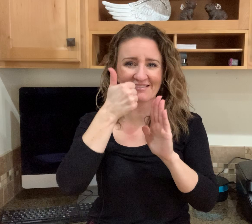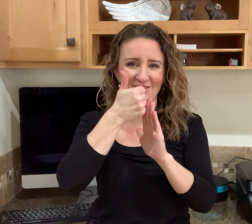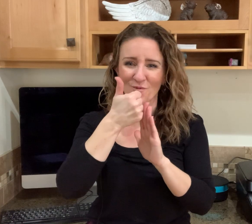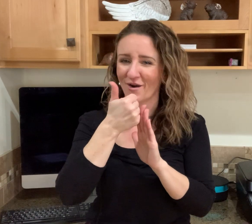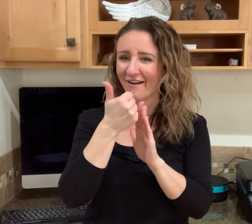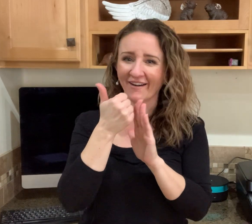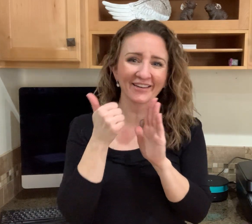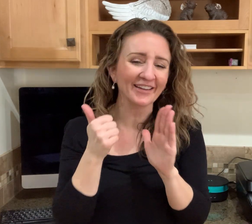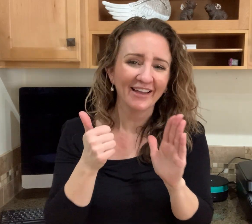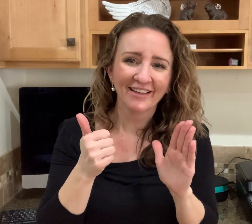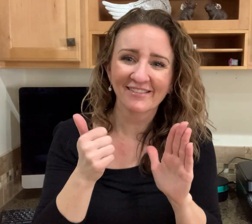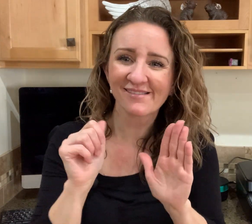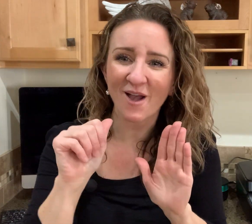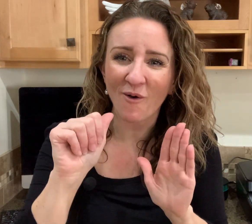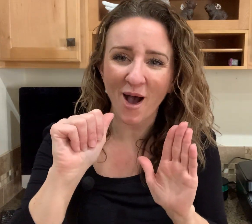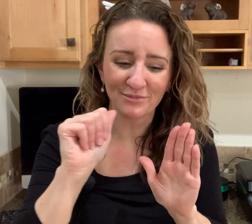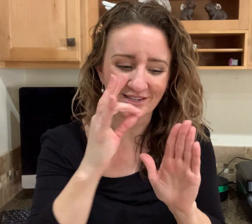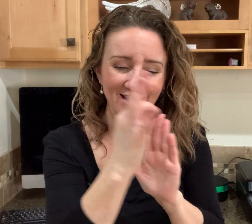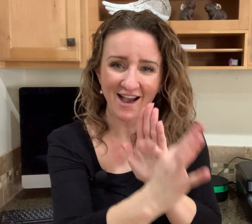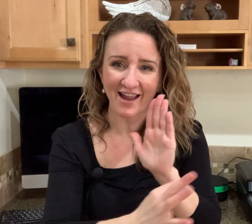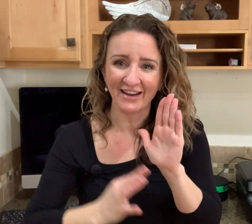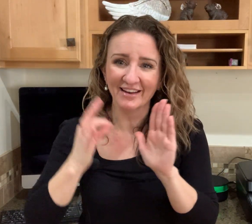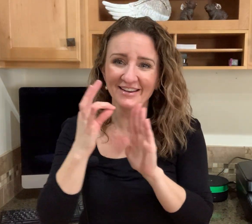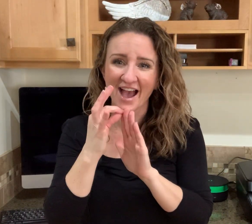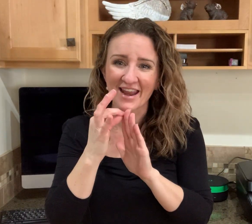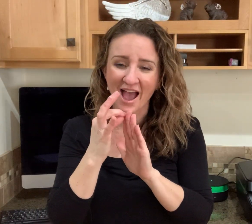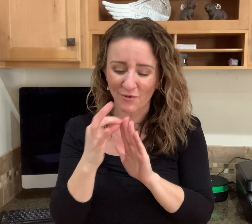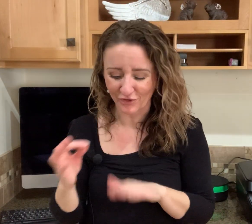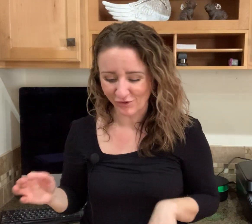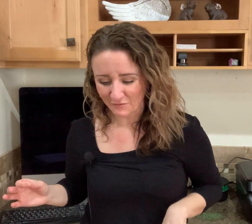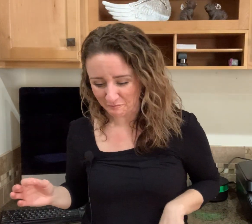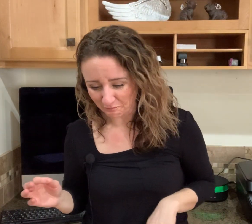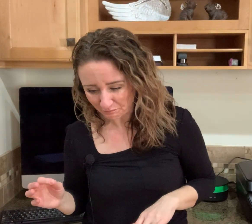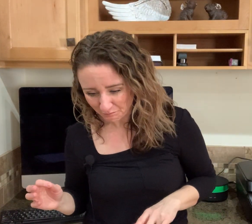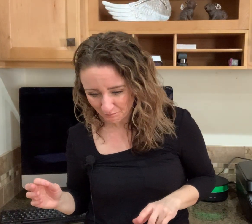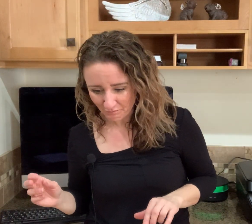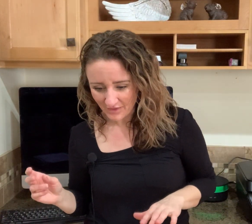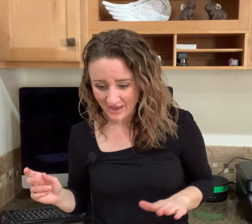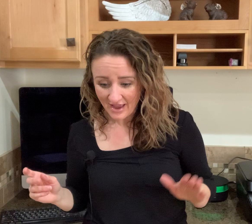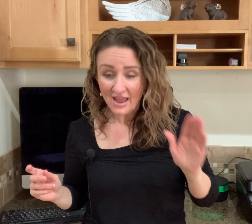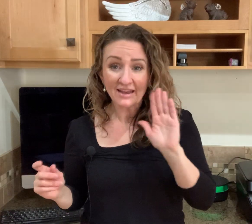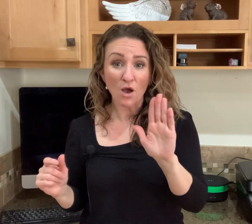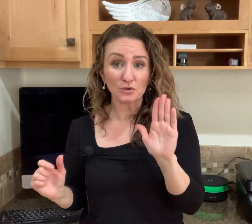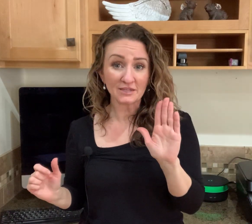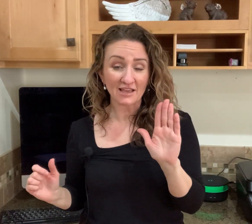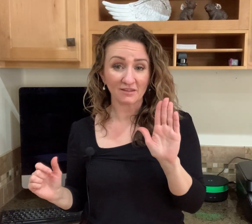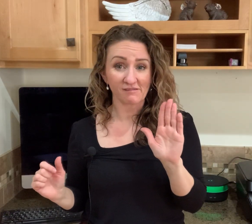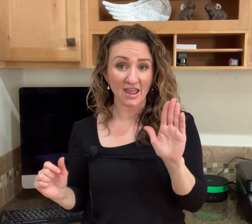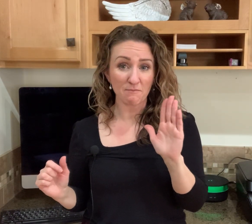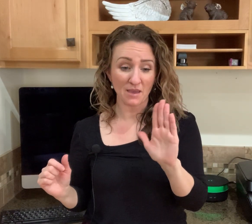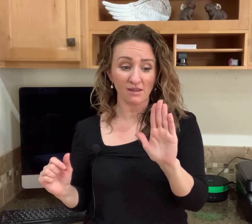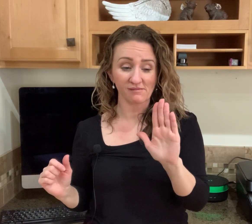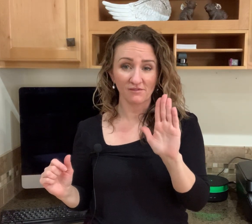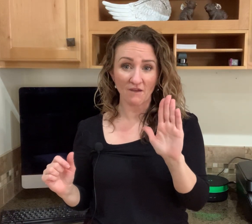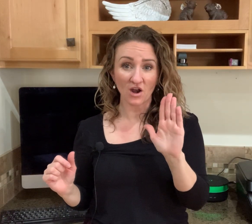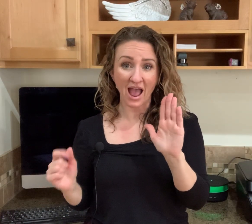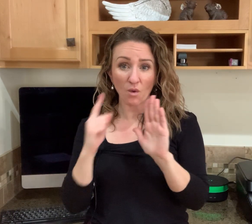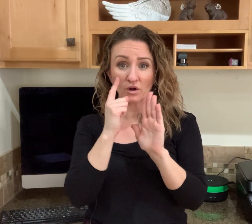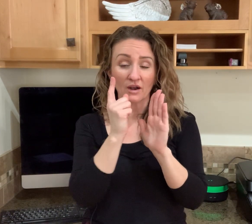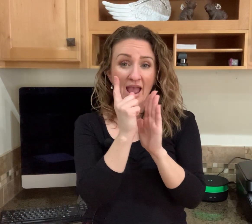doesn't work. So up to 9 hours. Now, if you take this same base for hour